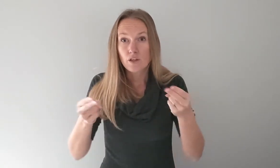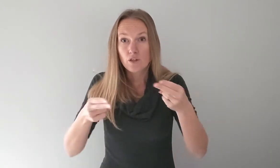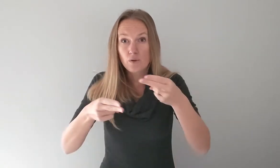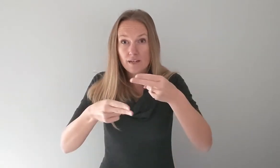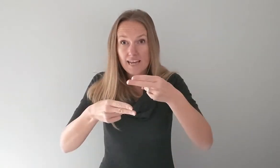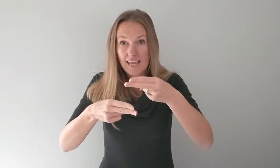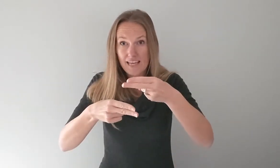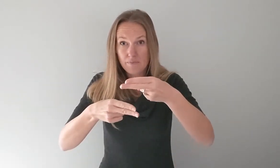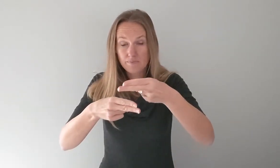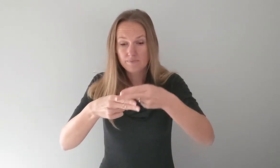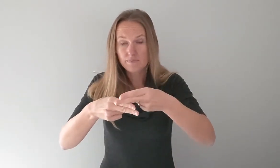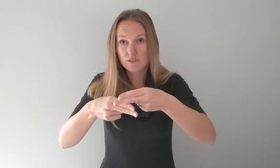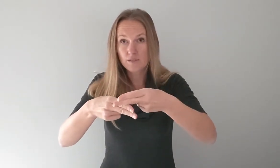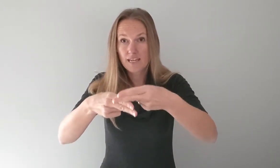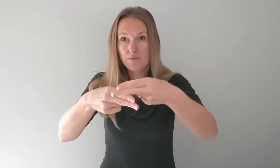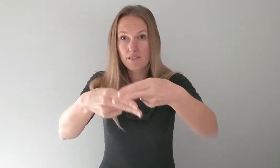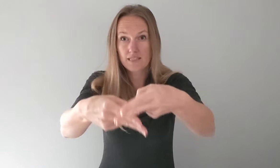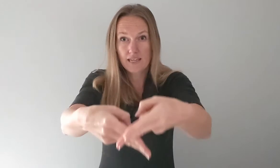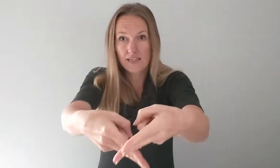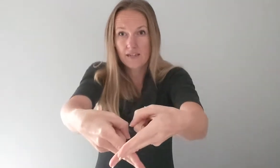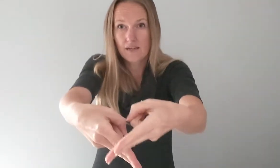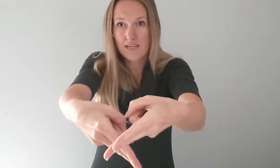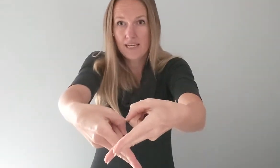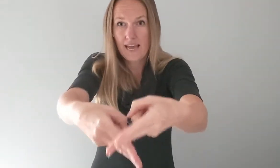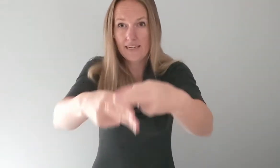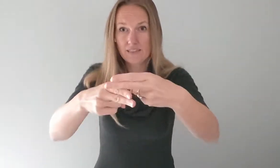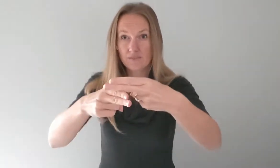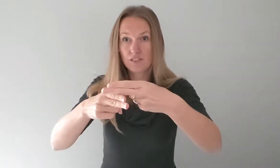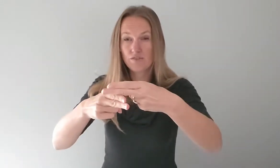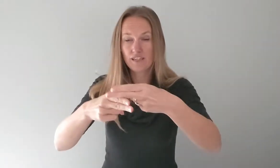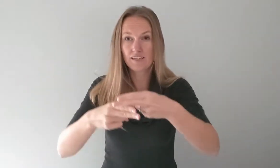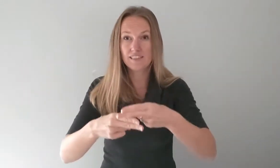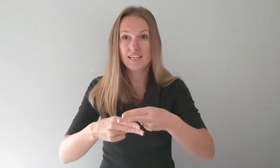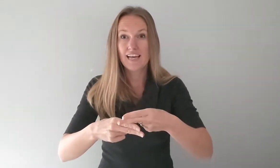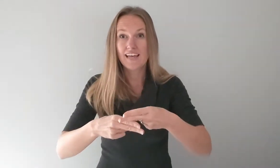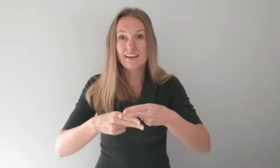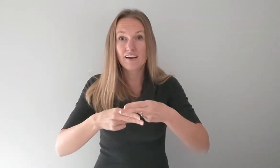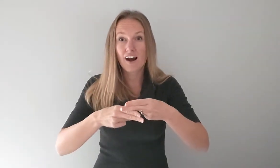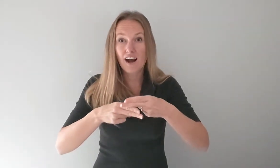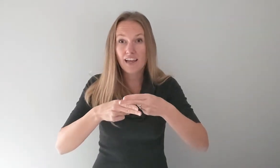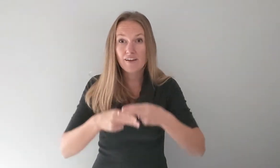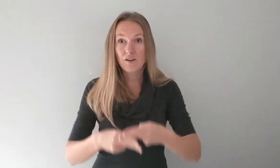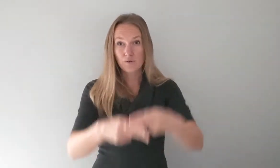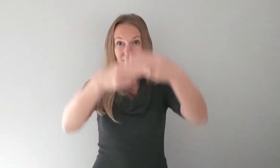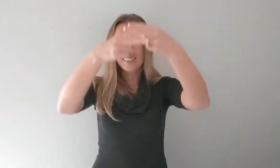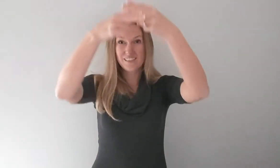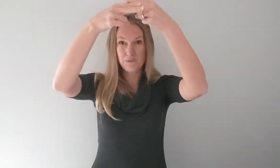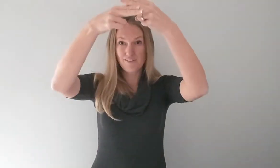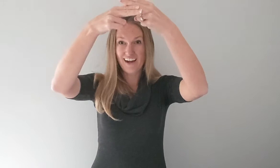your name. So name, it's like you're kind of making an X with two fingers. And then on high, we're going to just move it